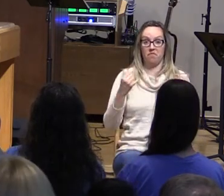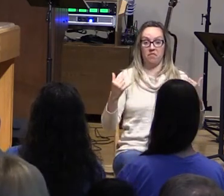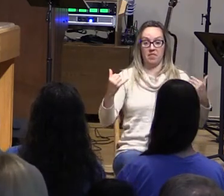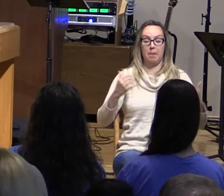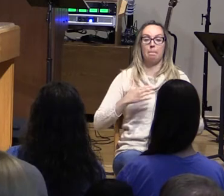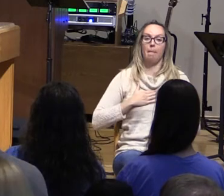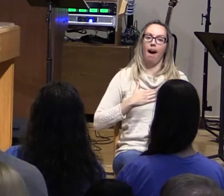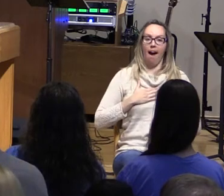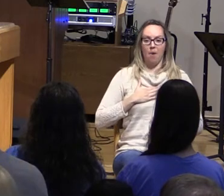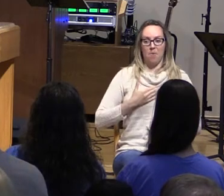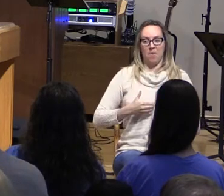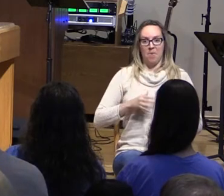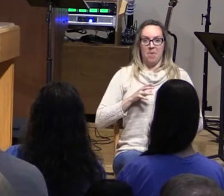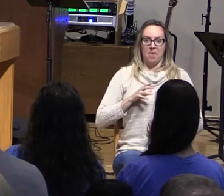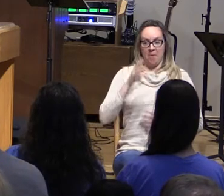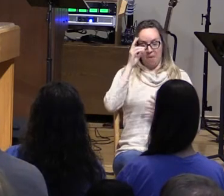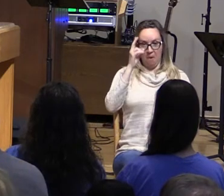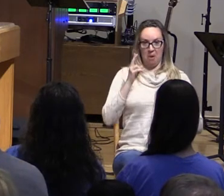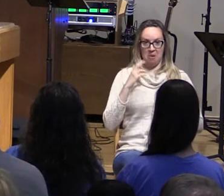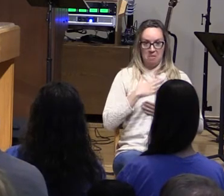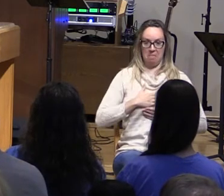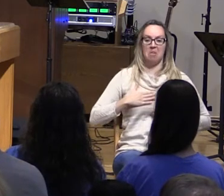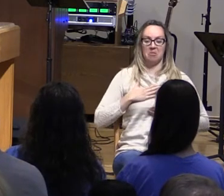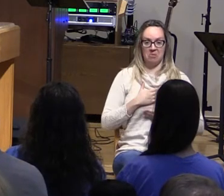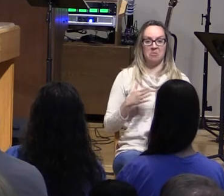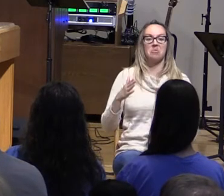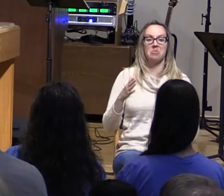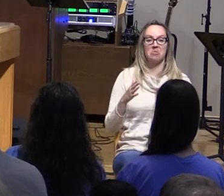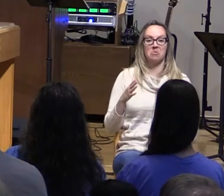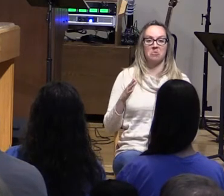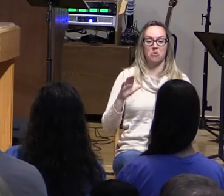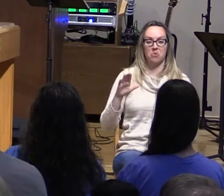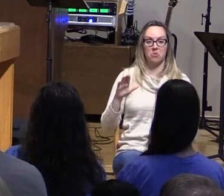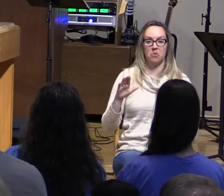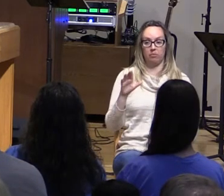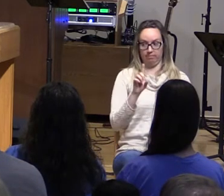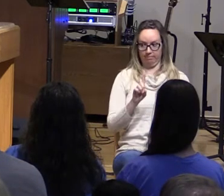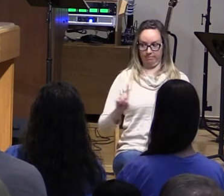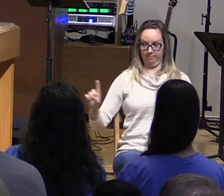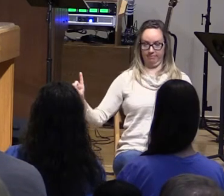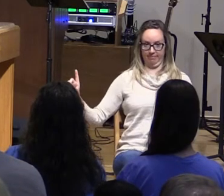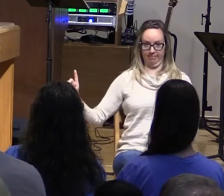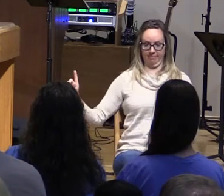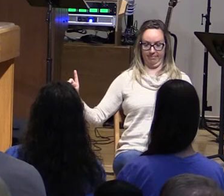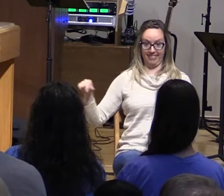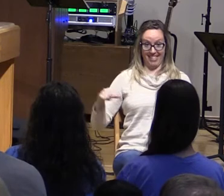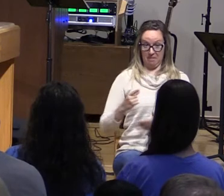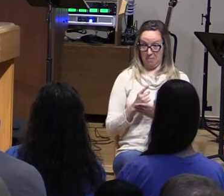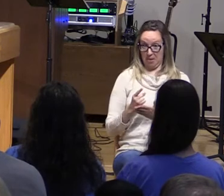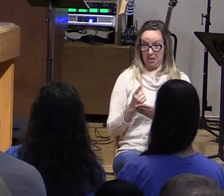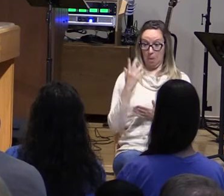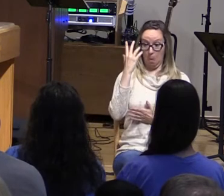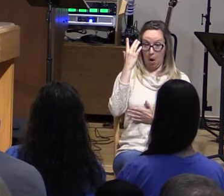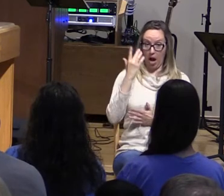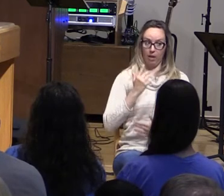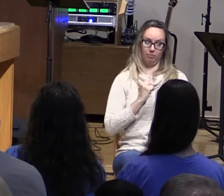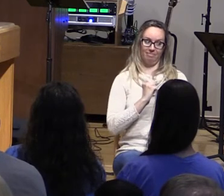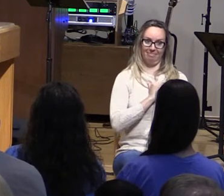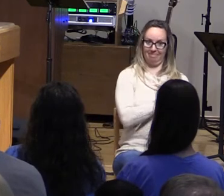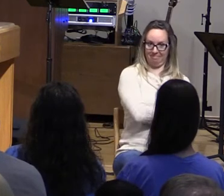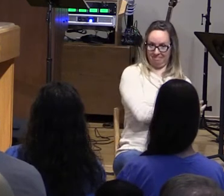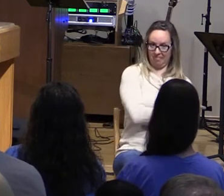my distinct honor and pleasure to step out of my pulpit this week and give it to